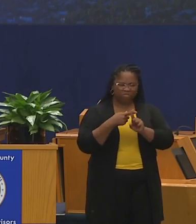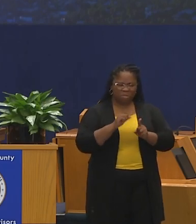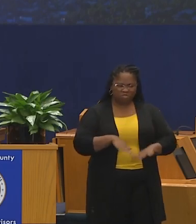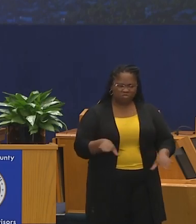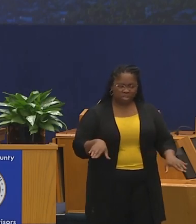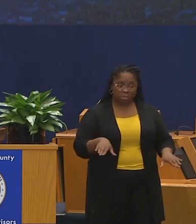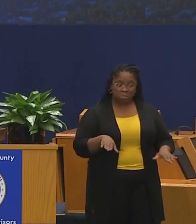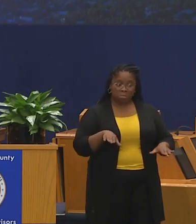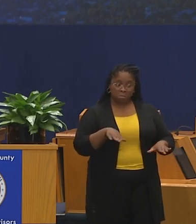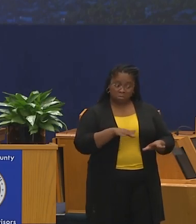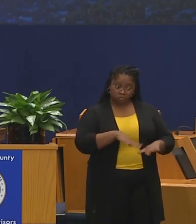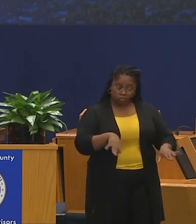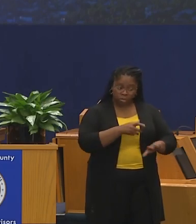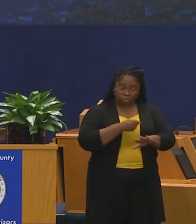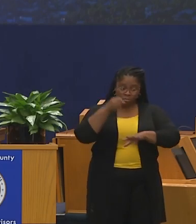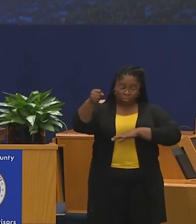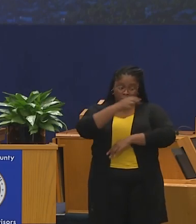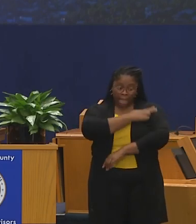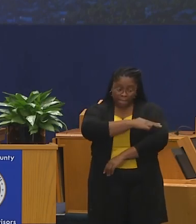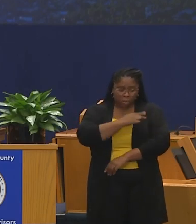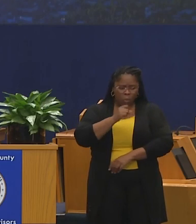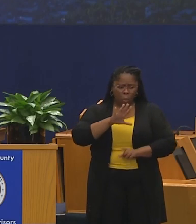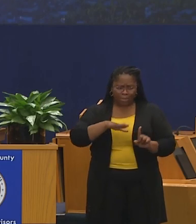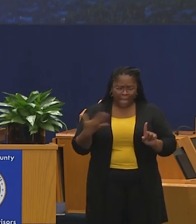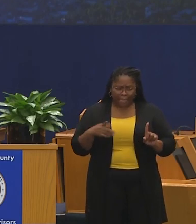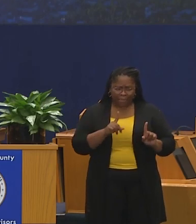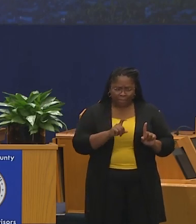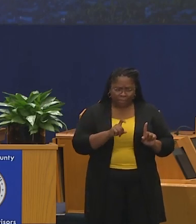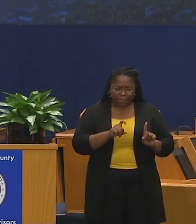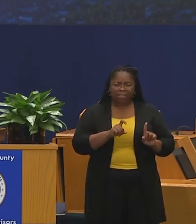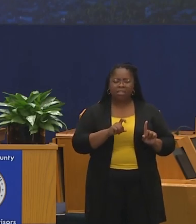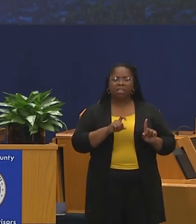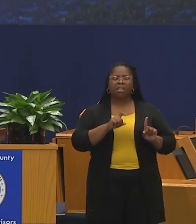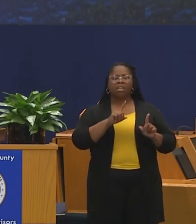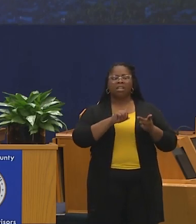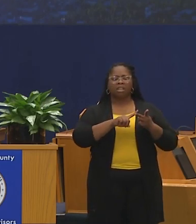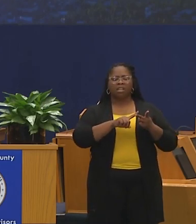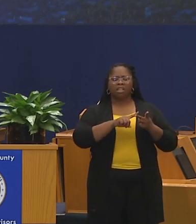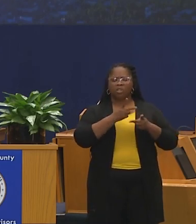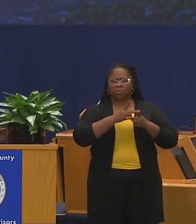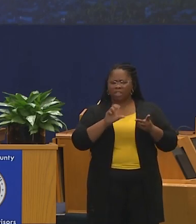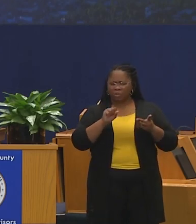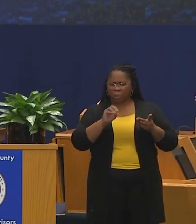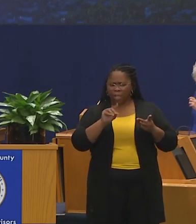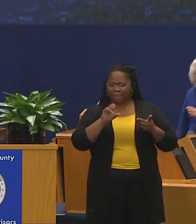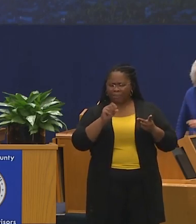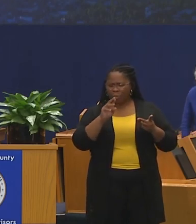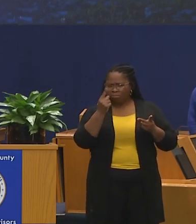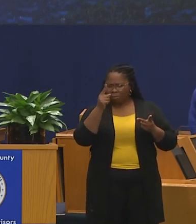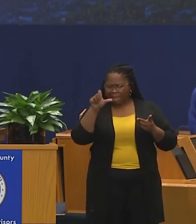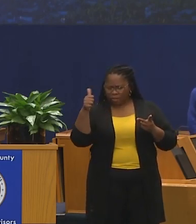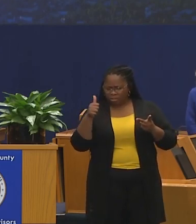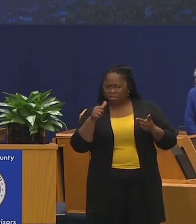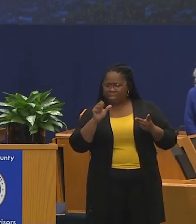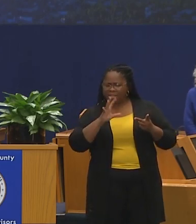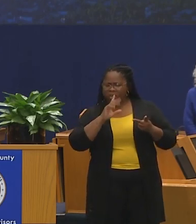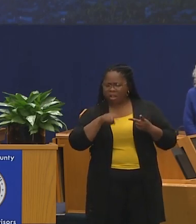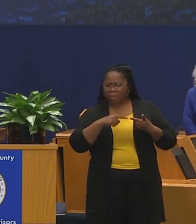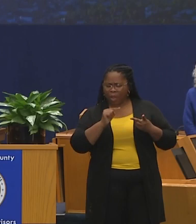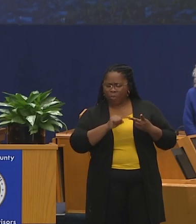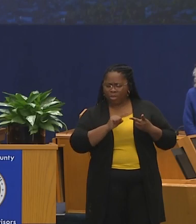in hospitalizations or deaths of minors. That's for Barbara. And then Supervisor Solis, or if there's someone else available to talk about